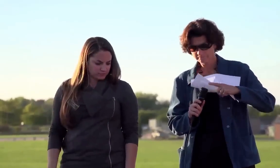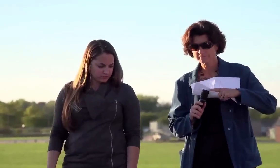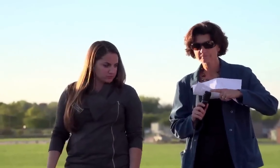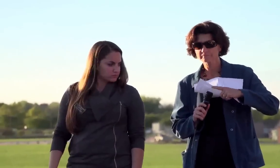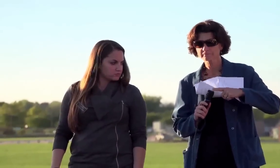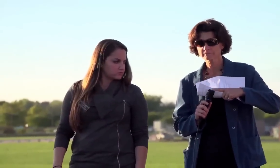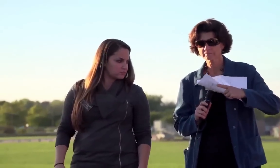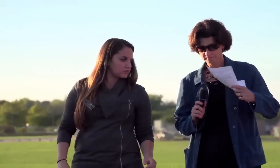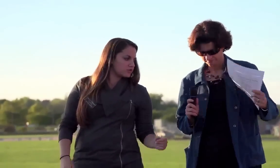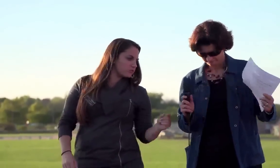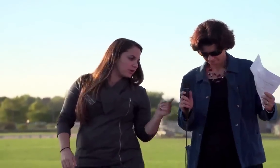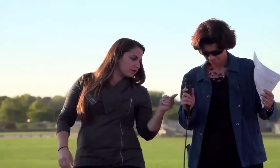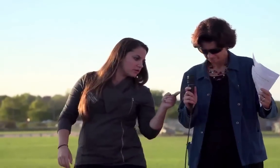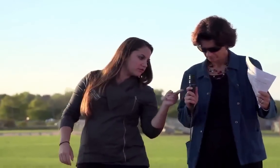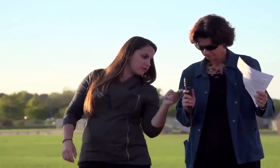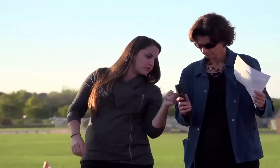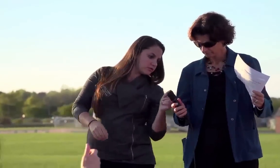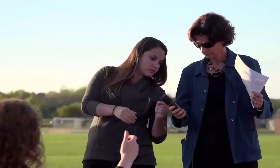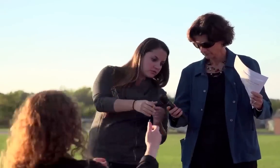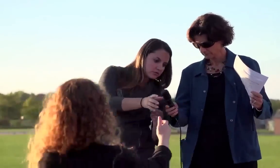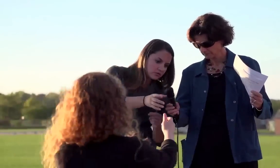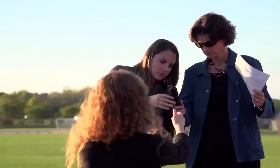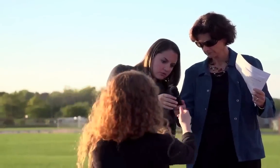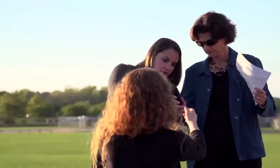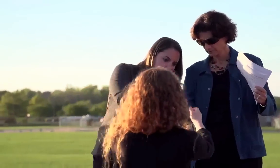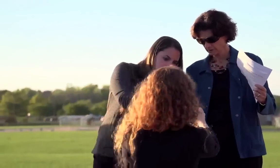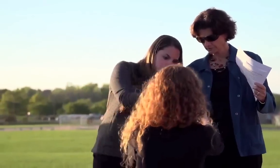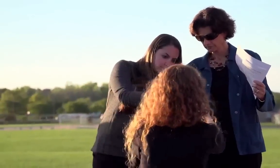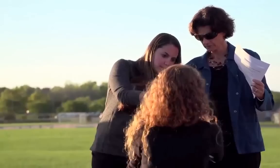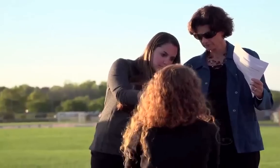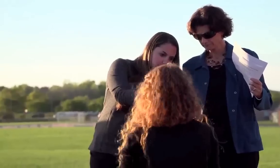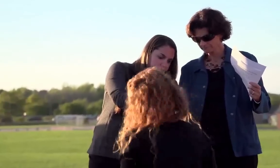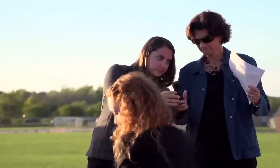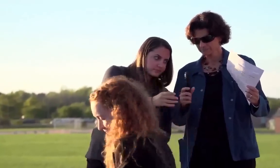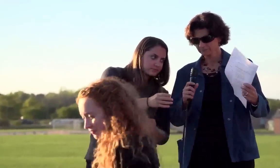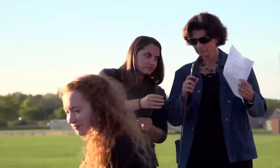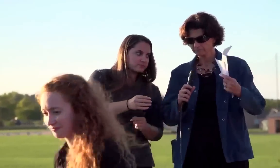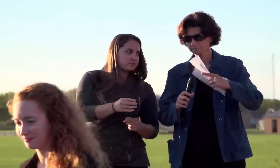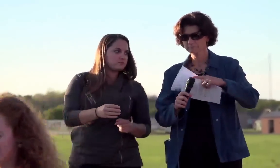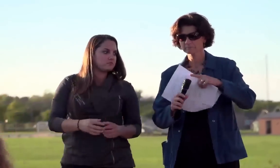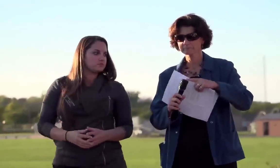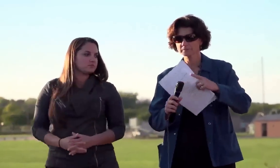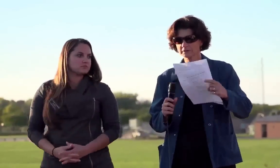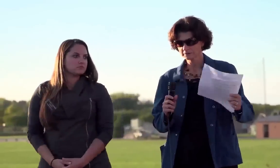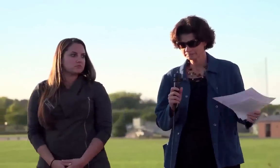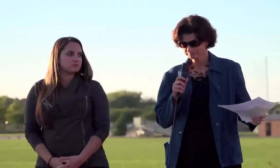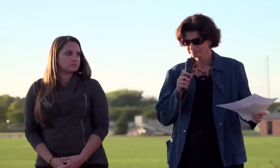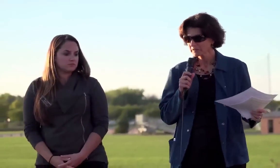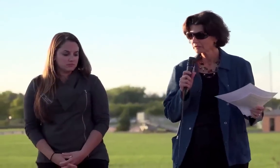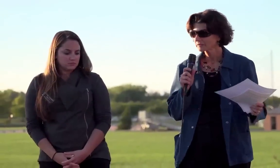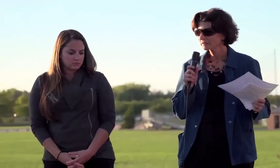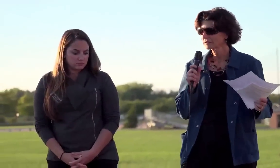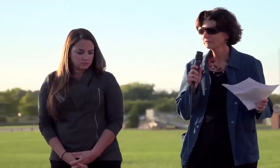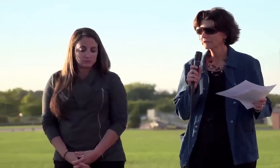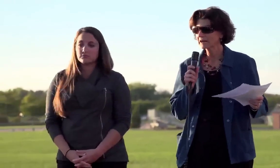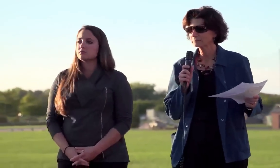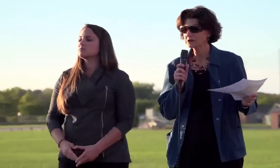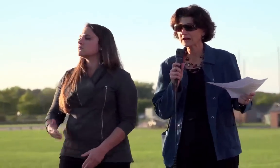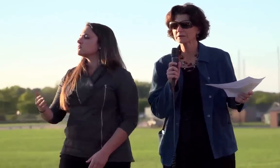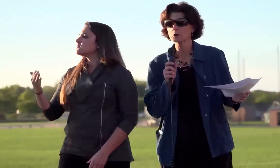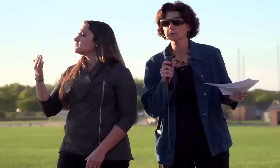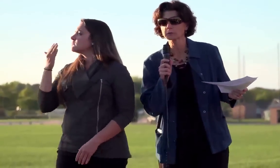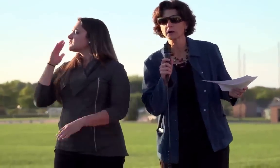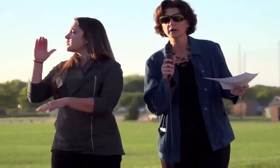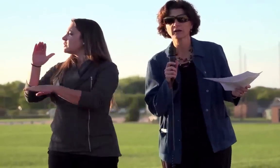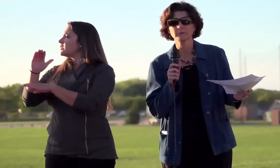I'd like to introduce the dean of that college to come up with this experience. The Saunders College affected us here. Good evening, I'm Jackie Molzerall.